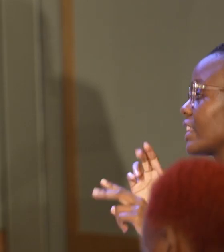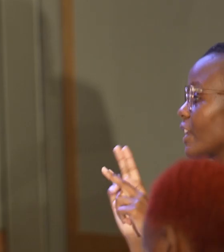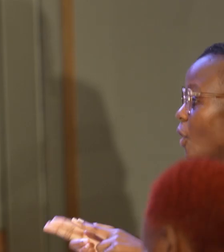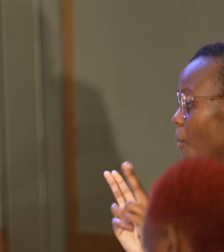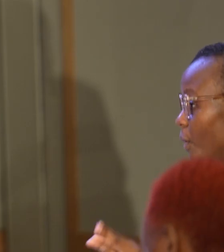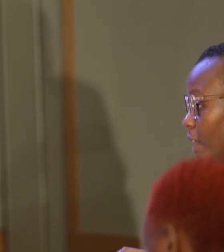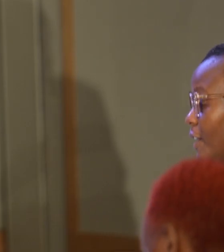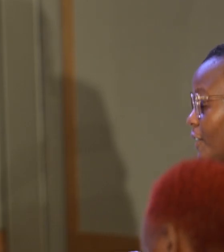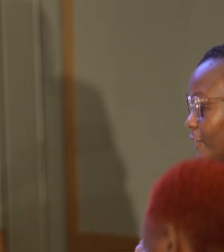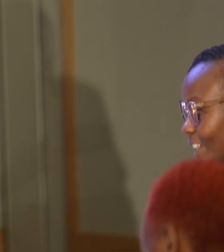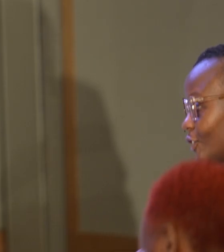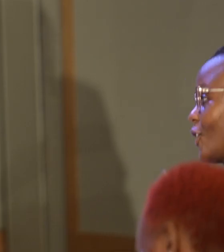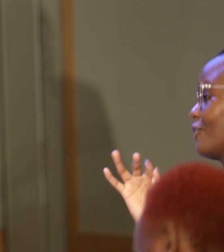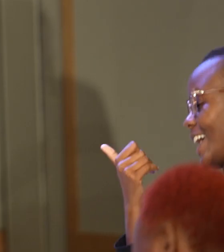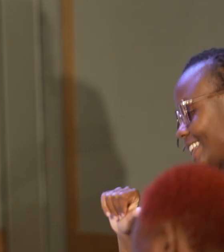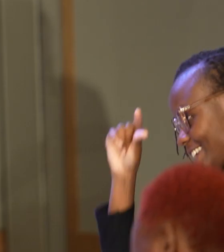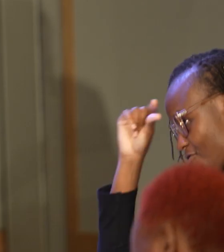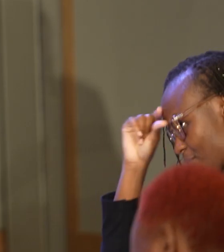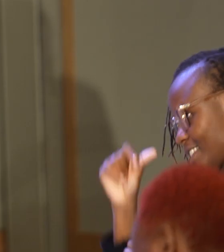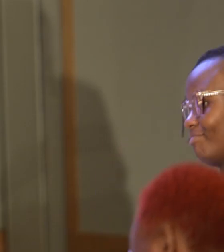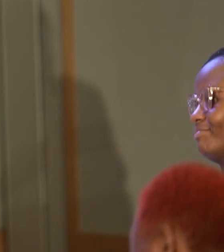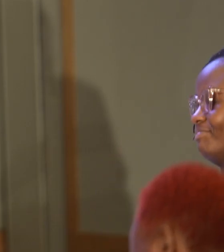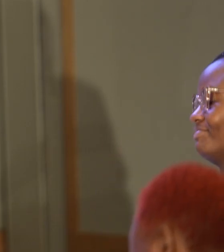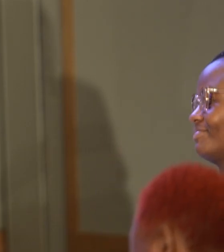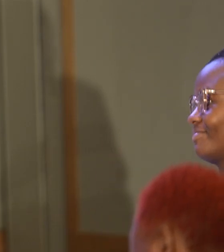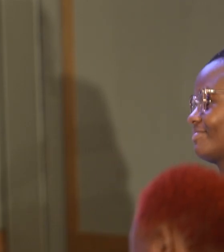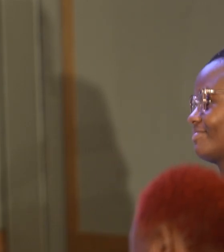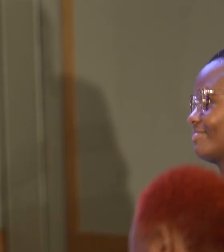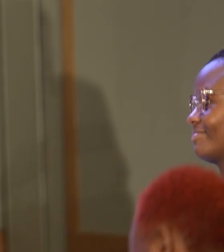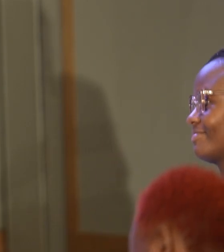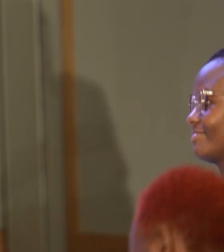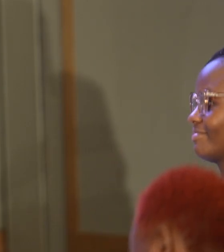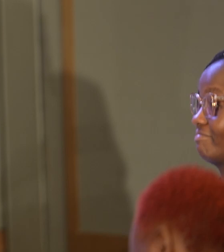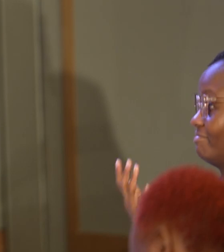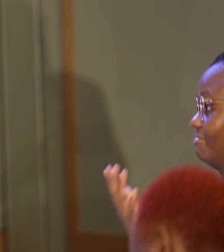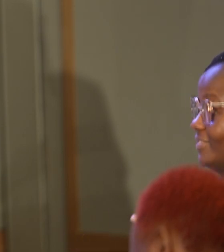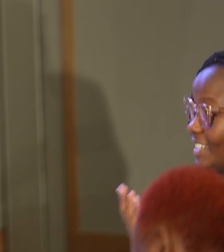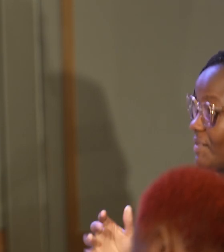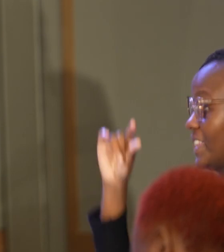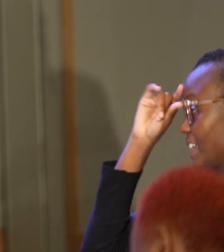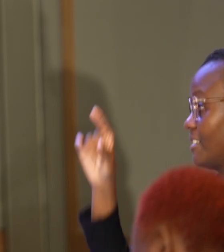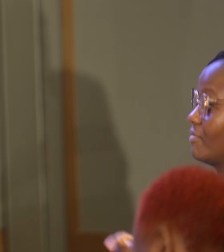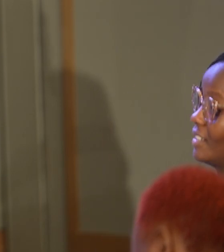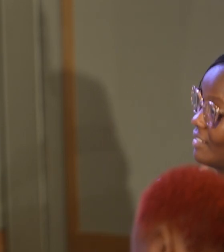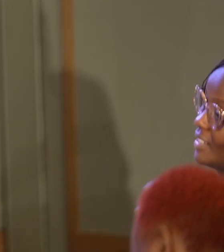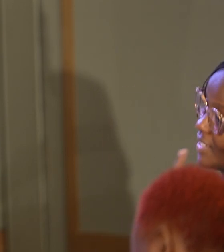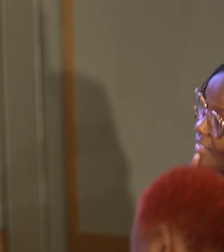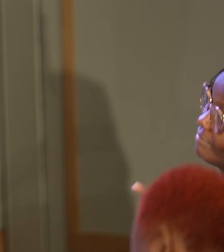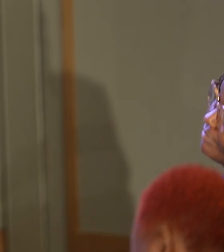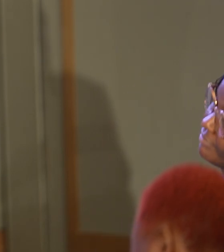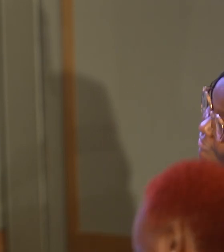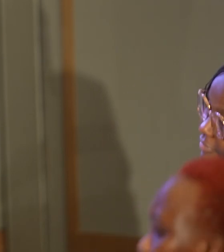functions of any government, not to start telling us that these